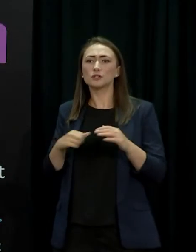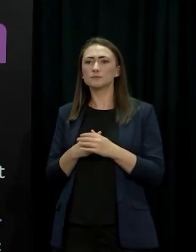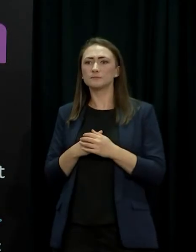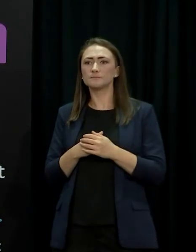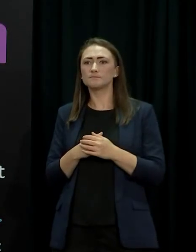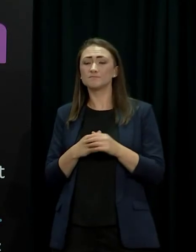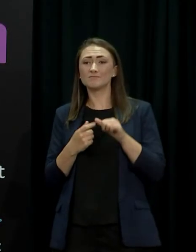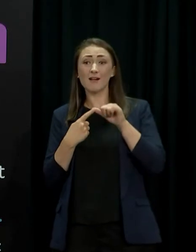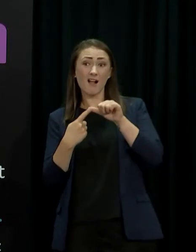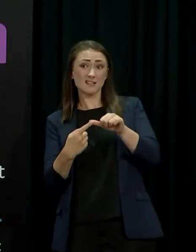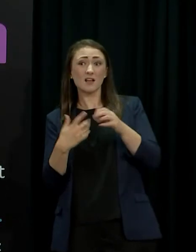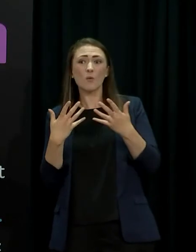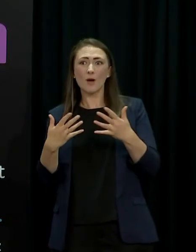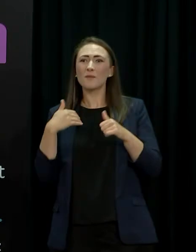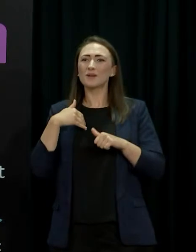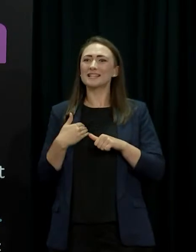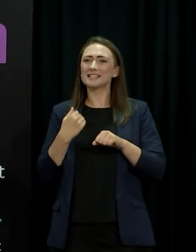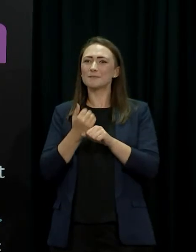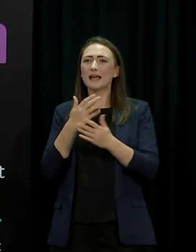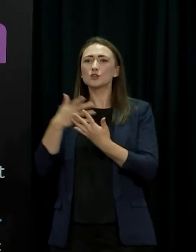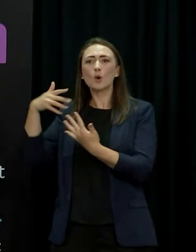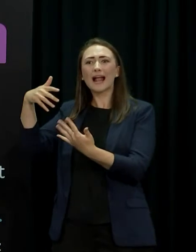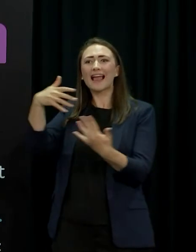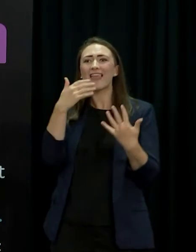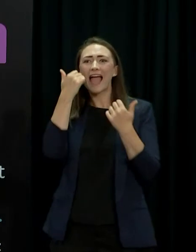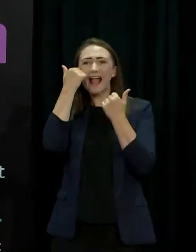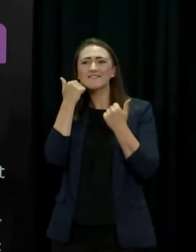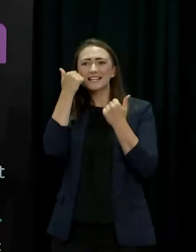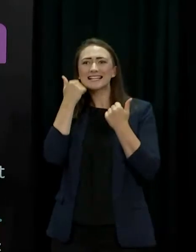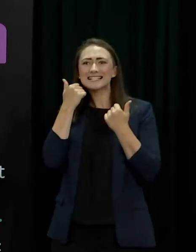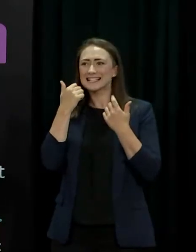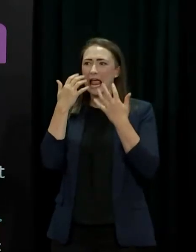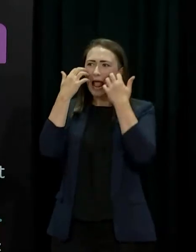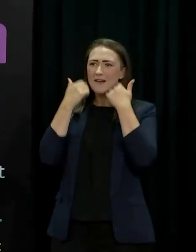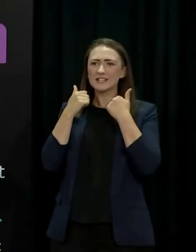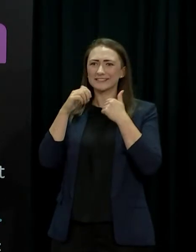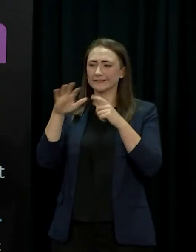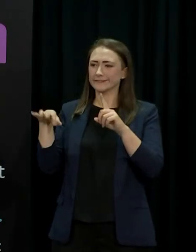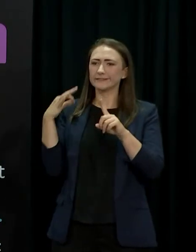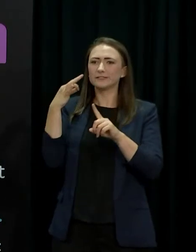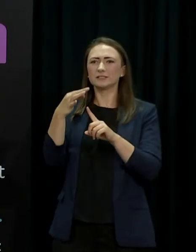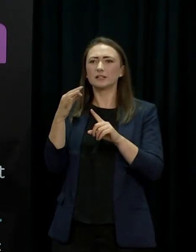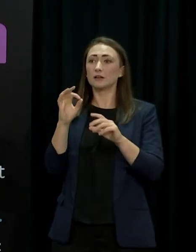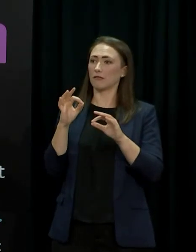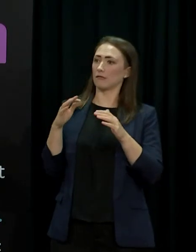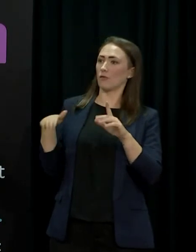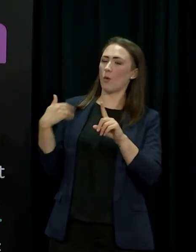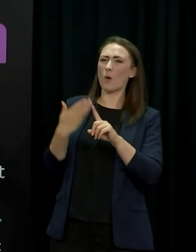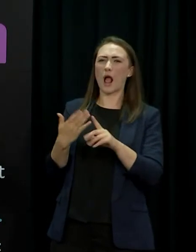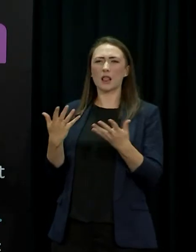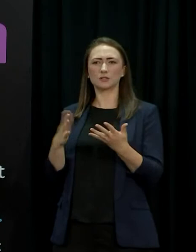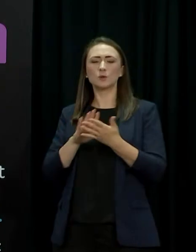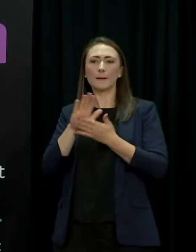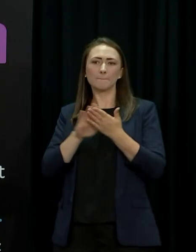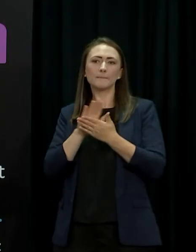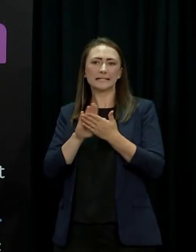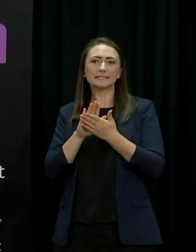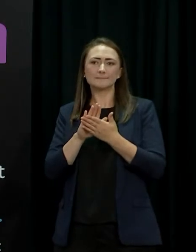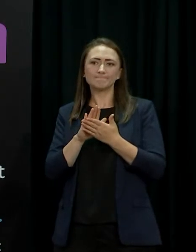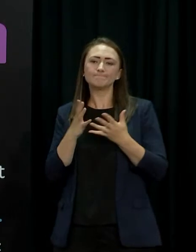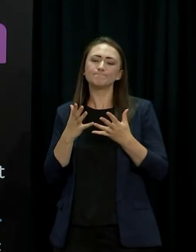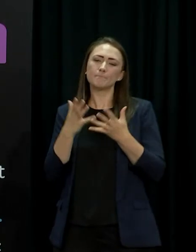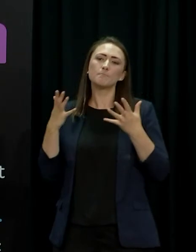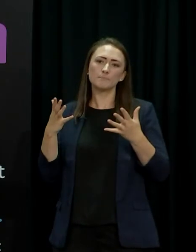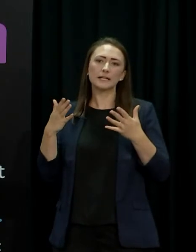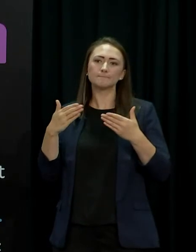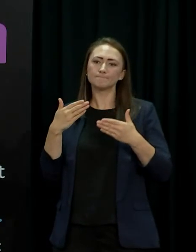gather the evidence. Of course, the evidence takes some time to put together, and so that's ultimately been the big driver behind the